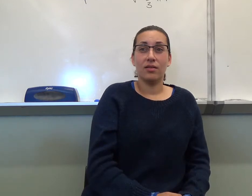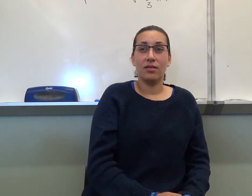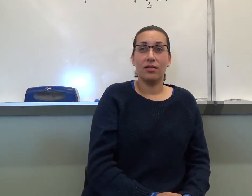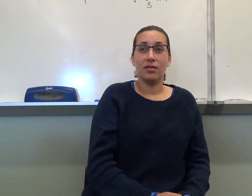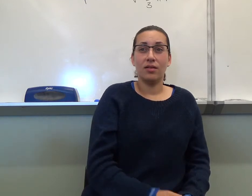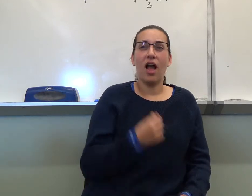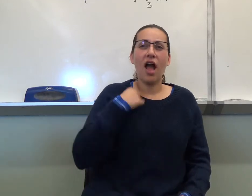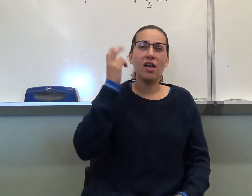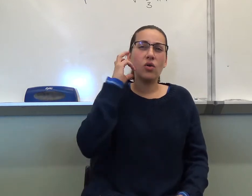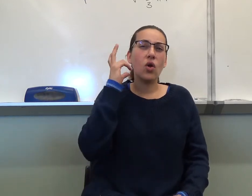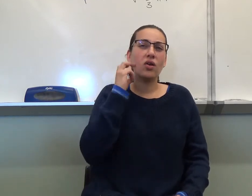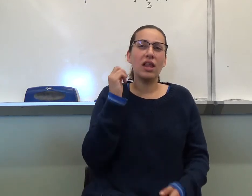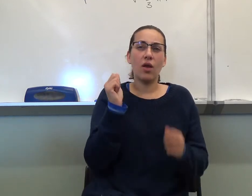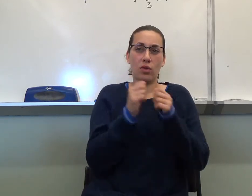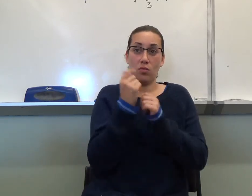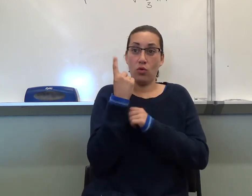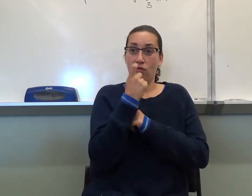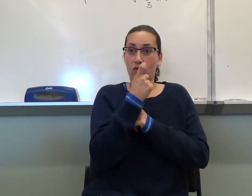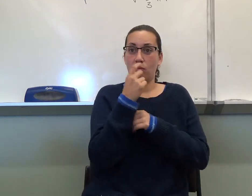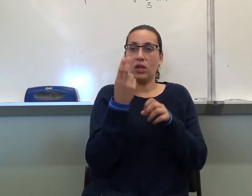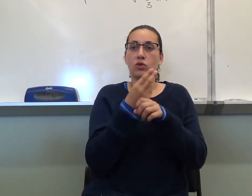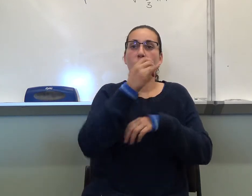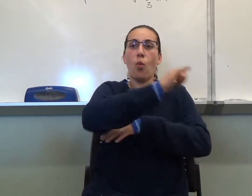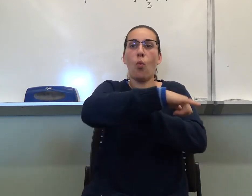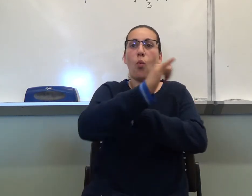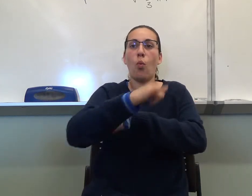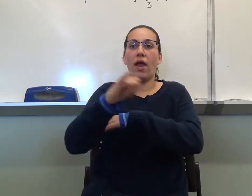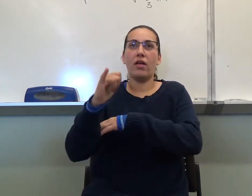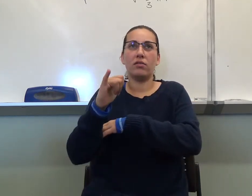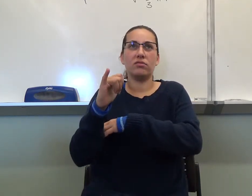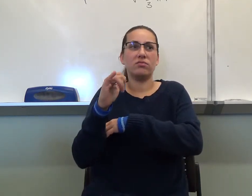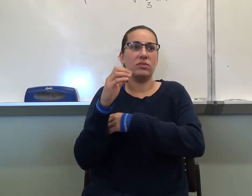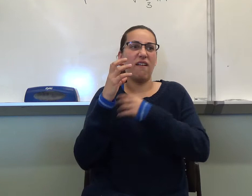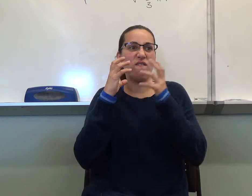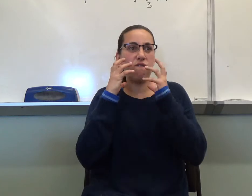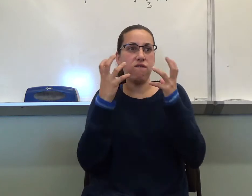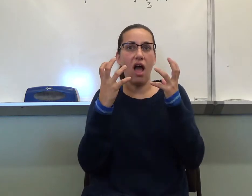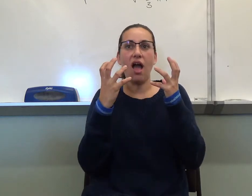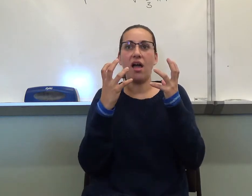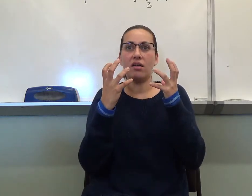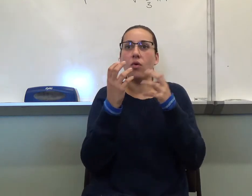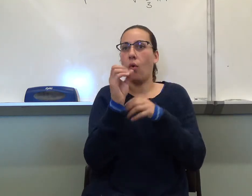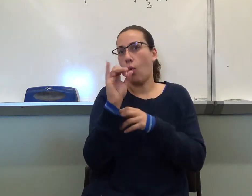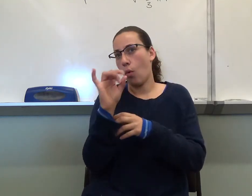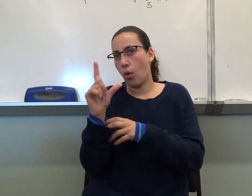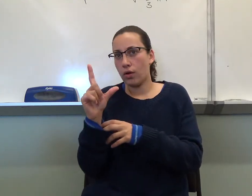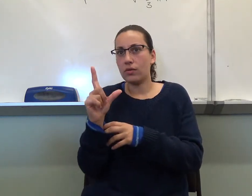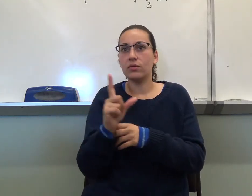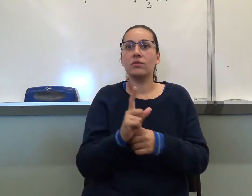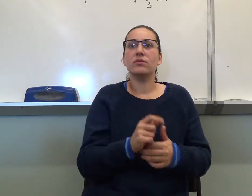aesthetically pleasing. So they get it and they like it. Then they pay a lot of money.